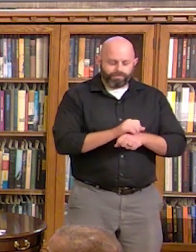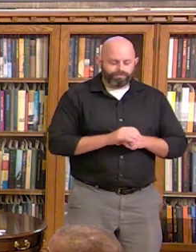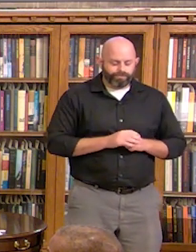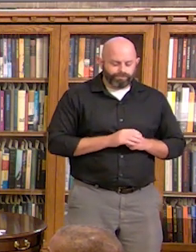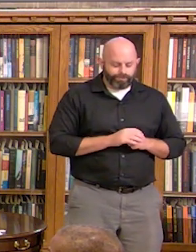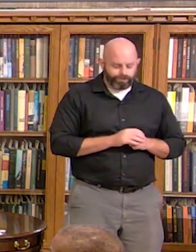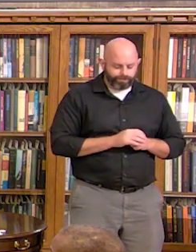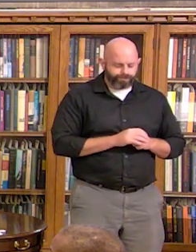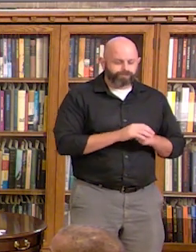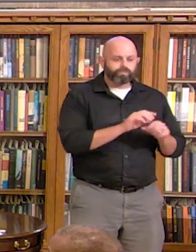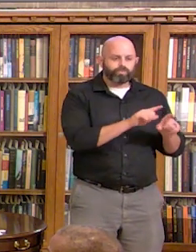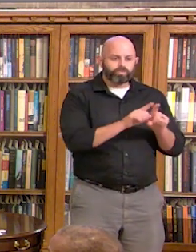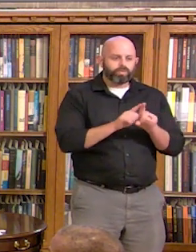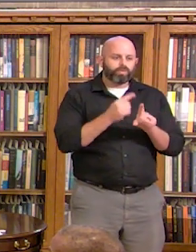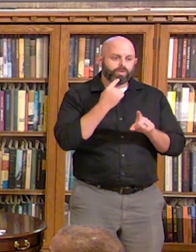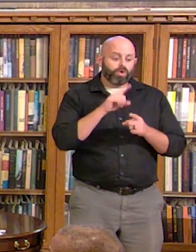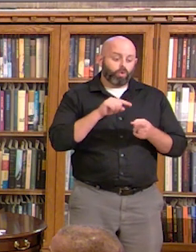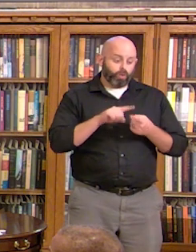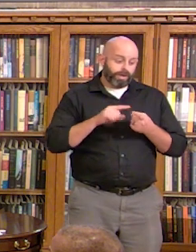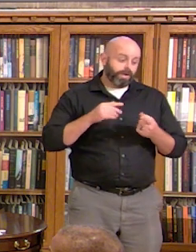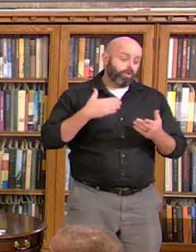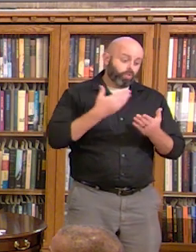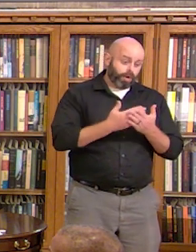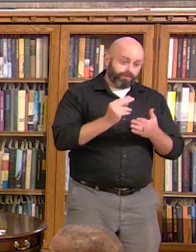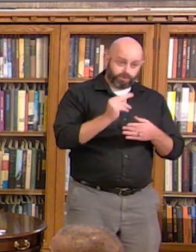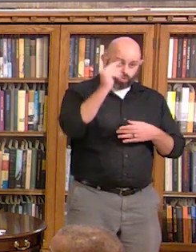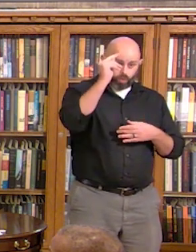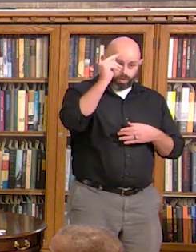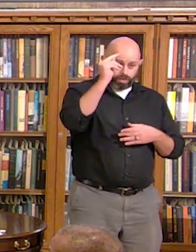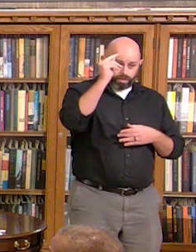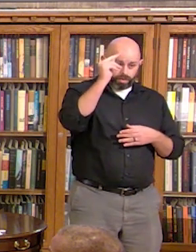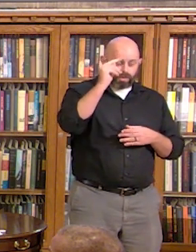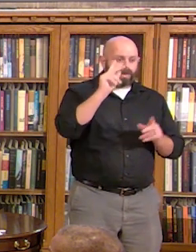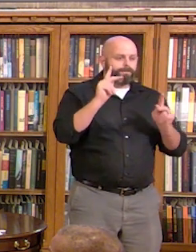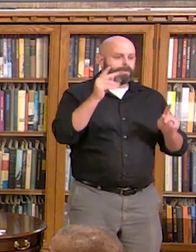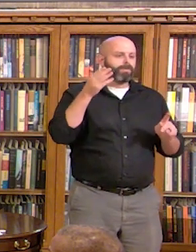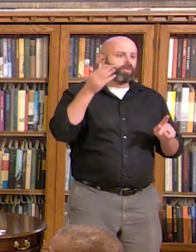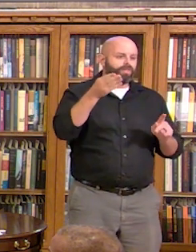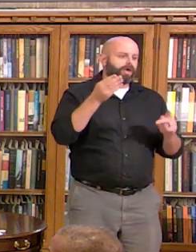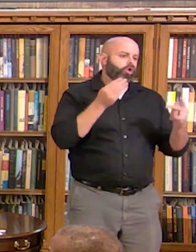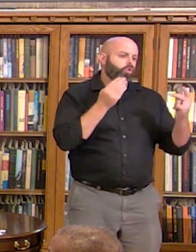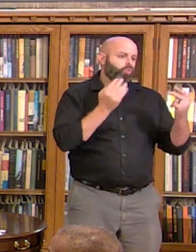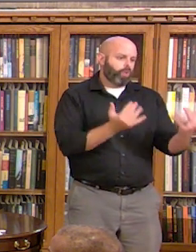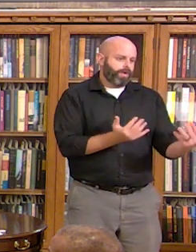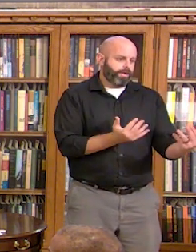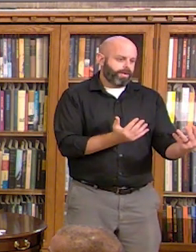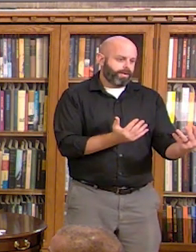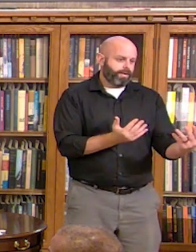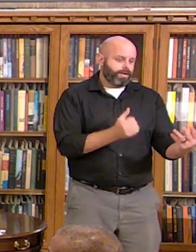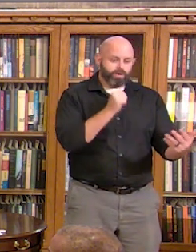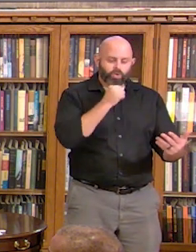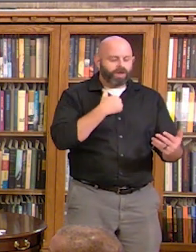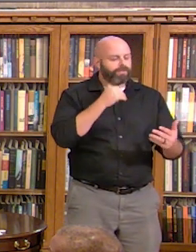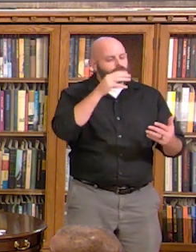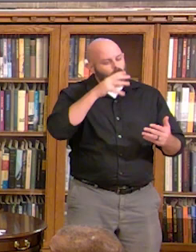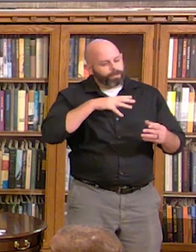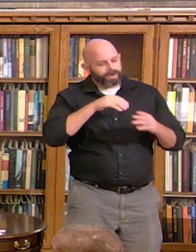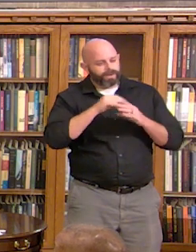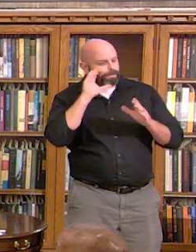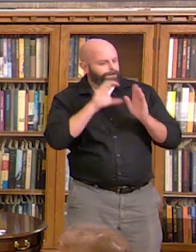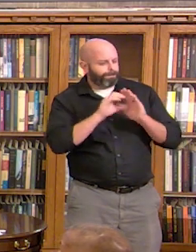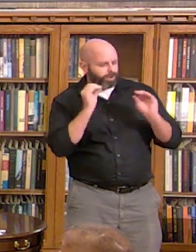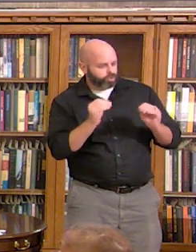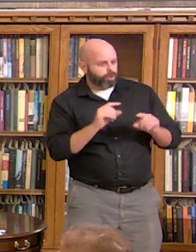also told you that when he gets to the north there are people there waiting and then they don't have a woman in the picture